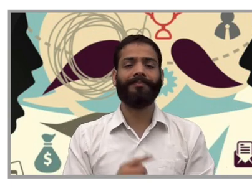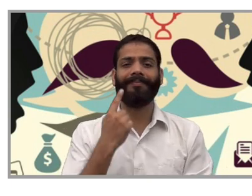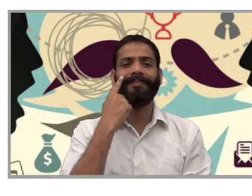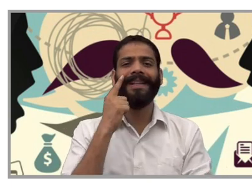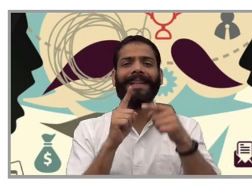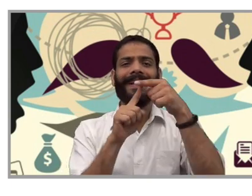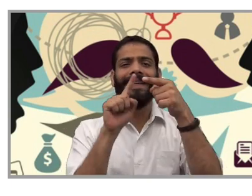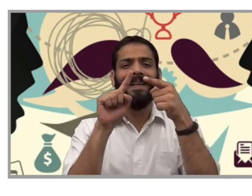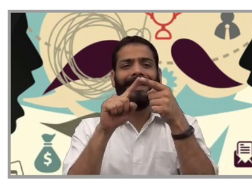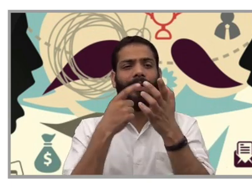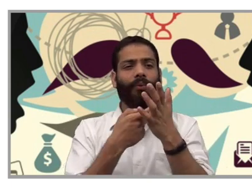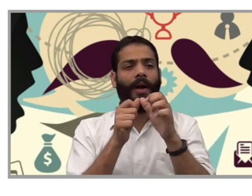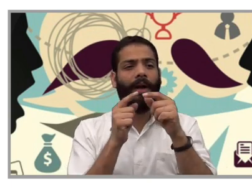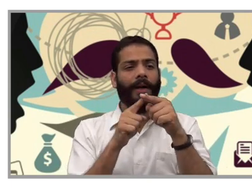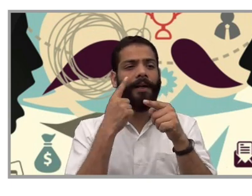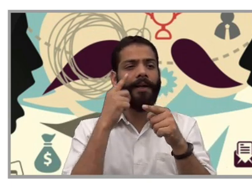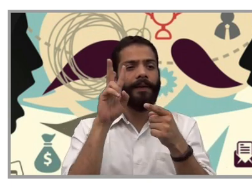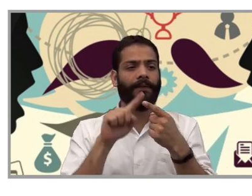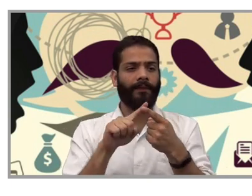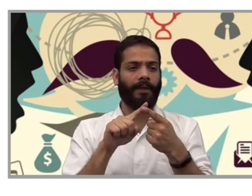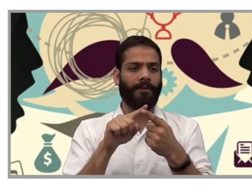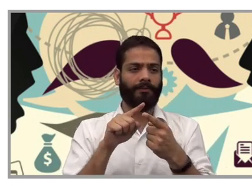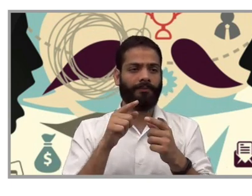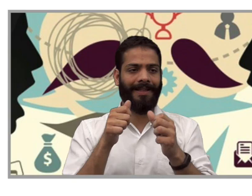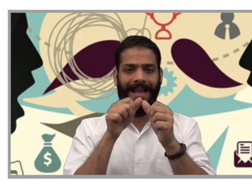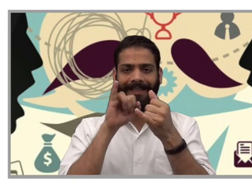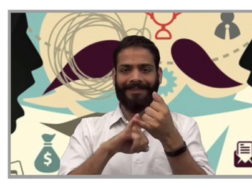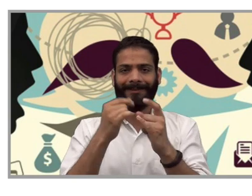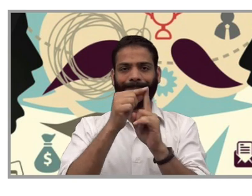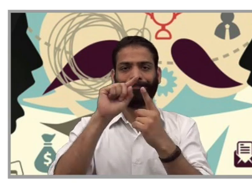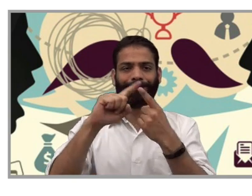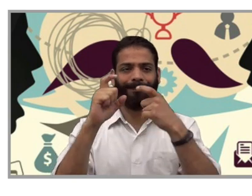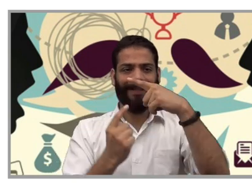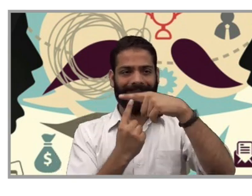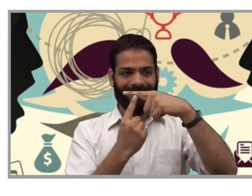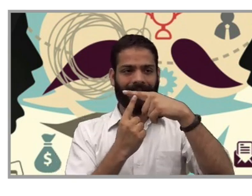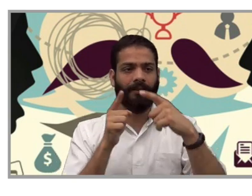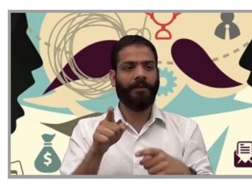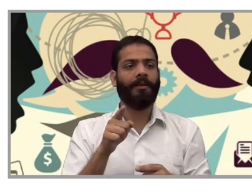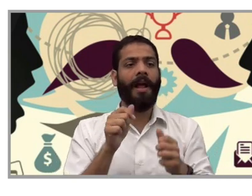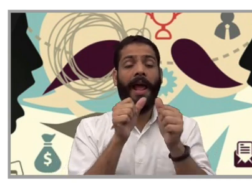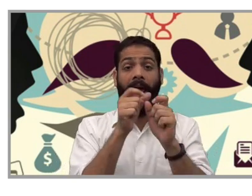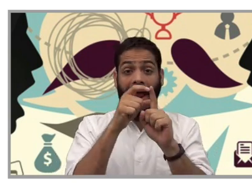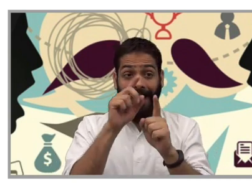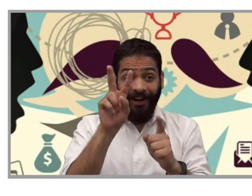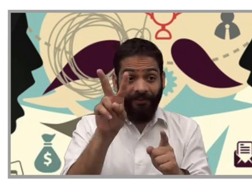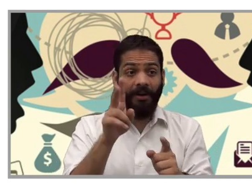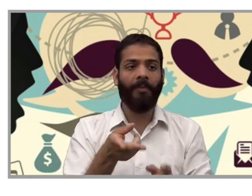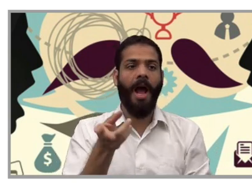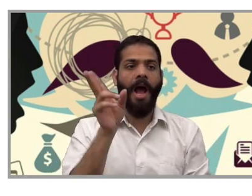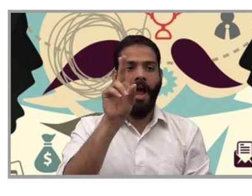criticised to the verb like eat, drink, cry, walk, laugh, etc. So for example, you have laughed.